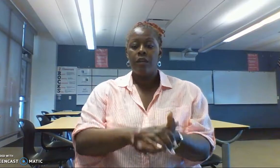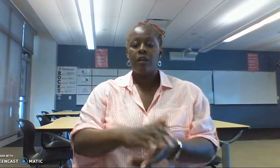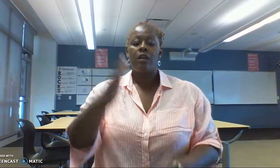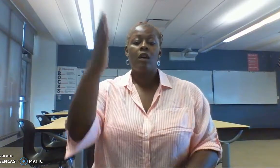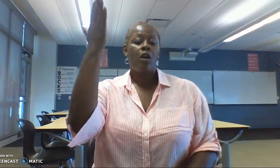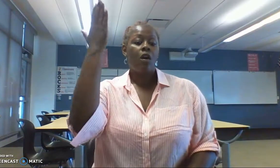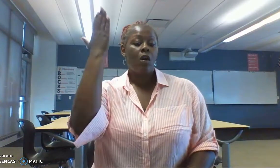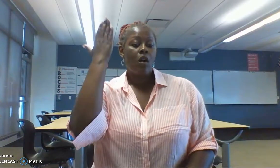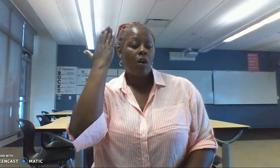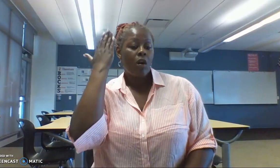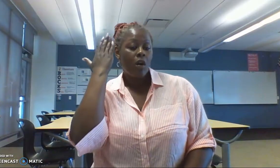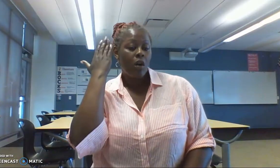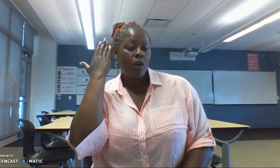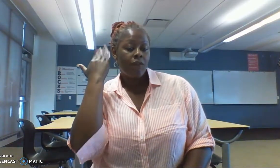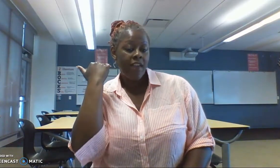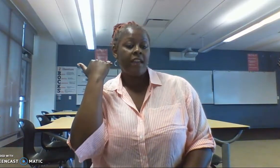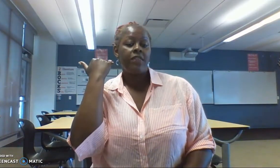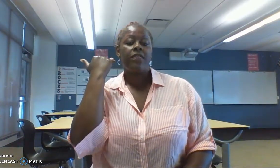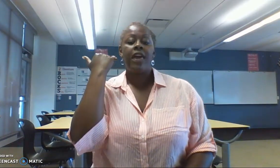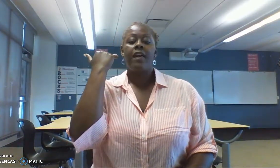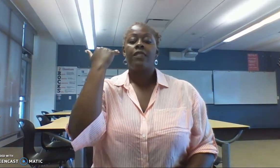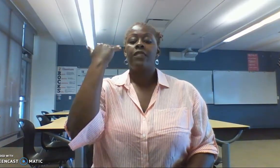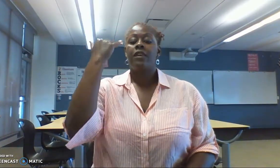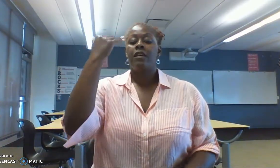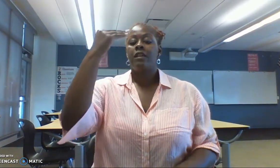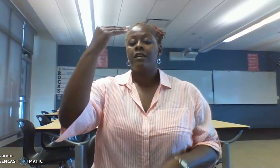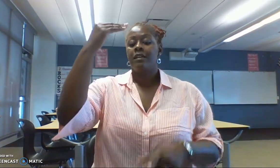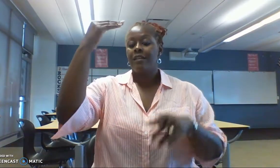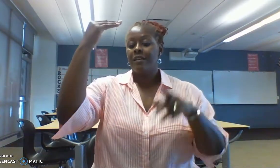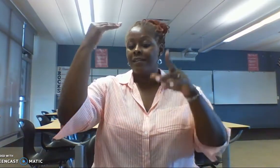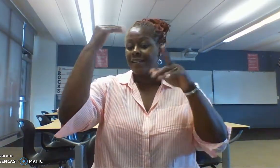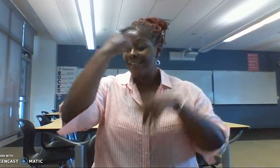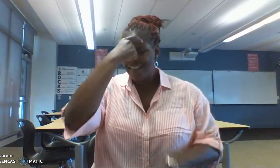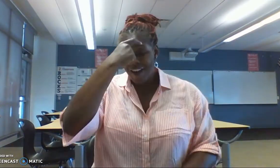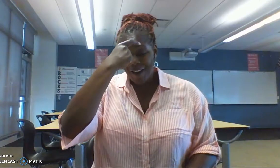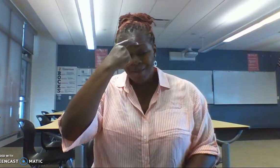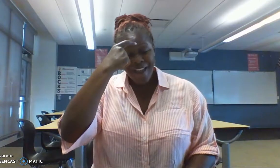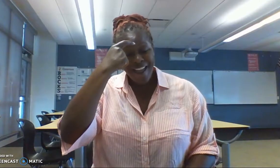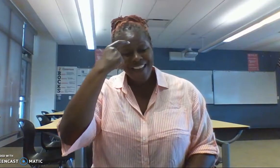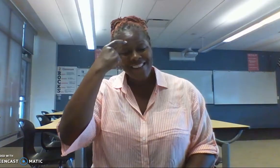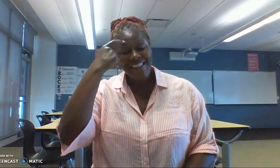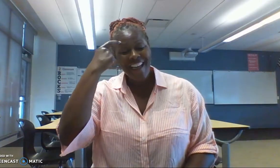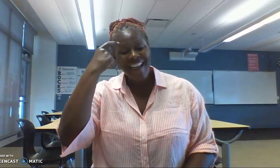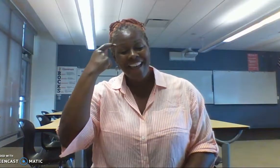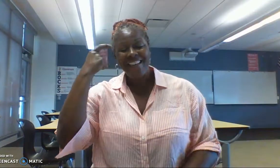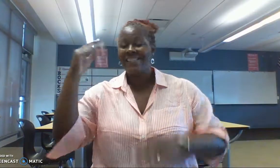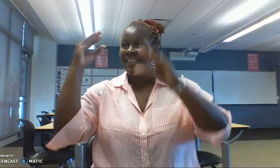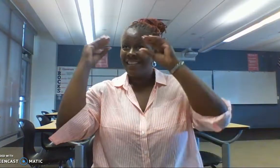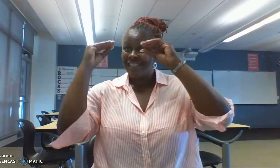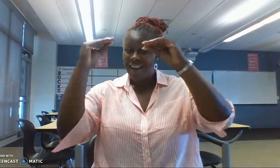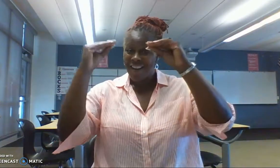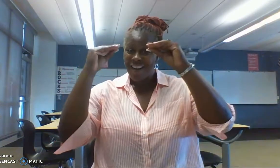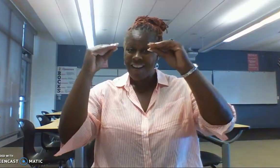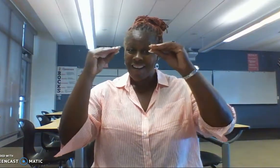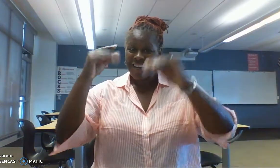the faith that the dark past has taught